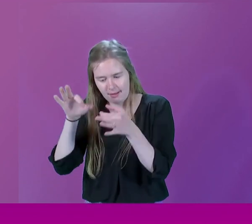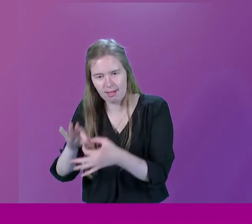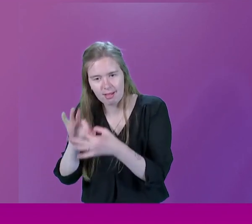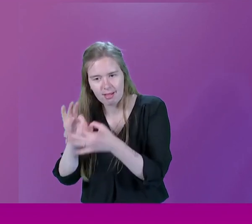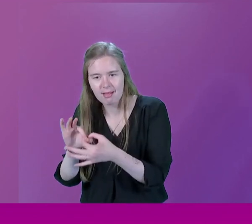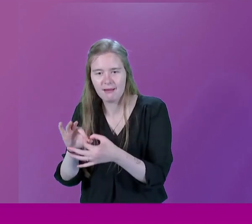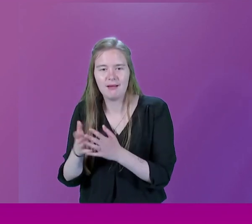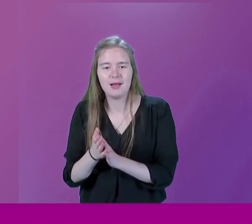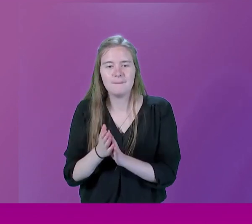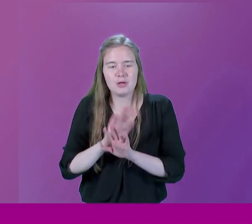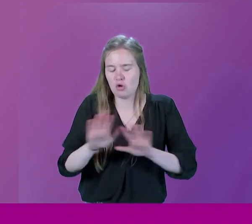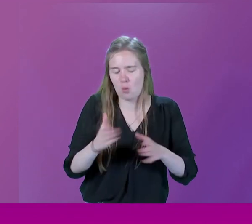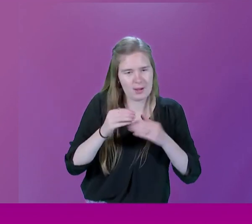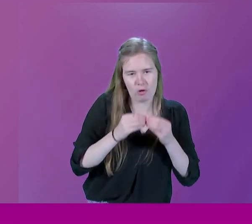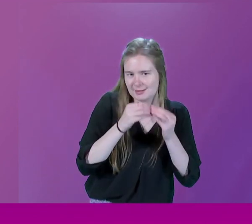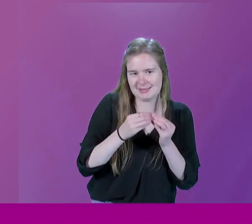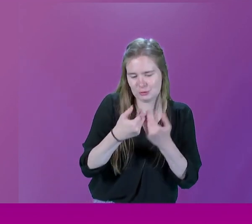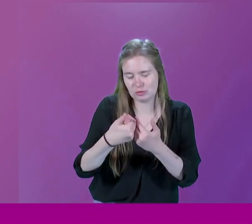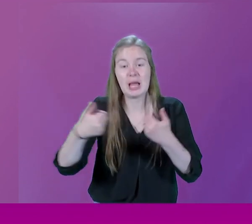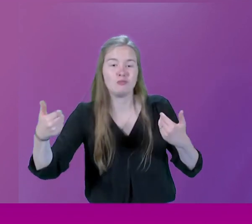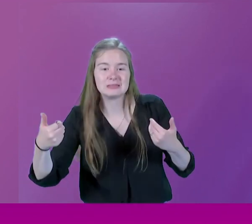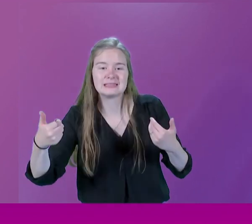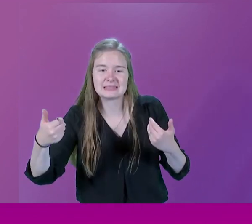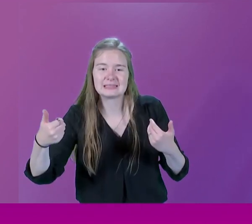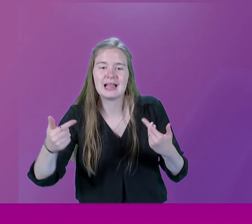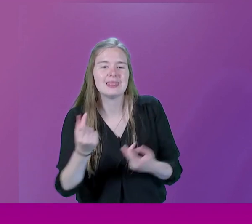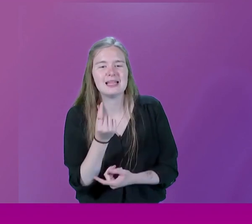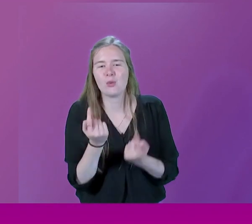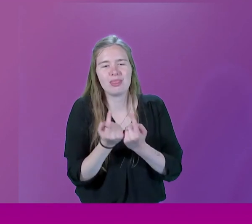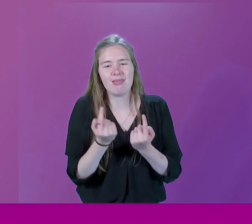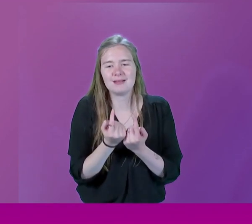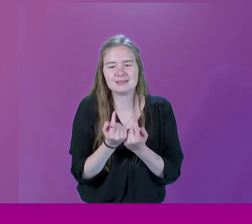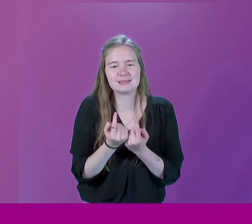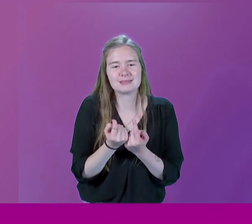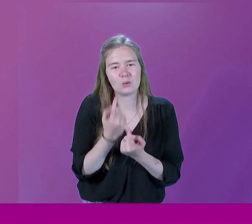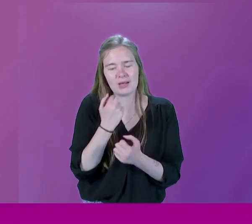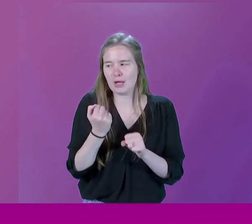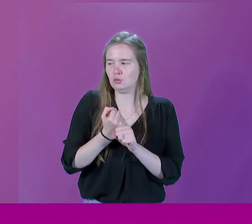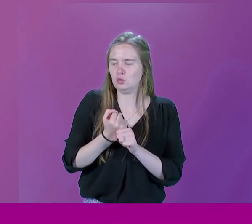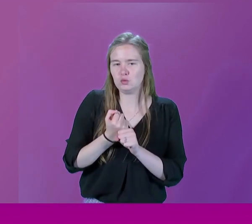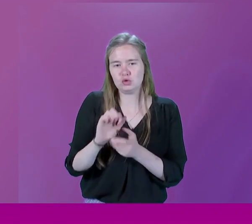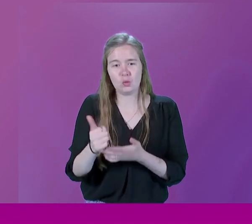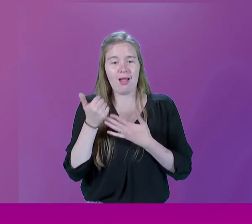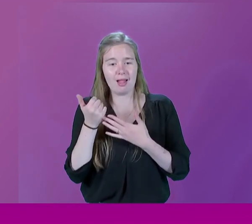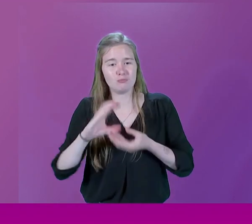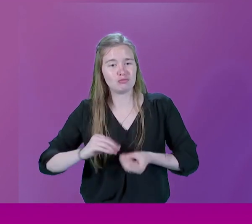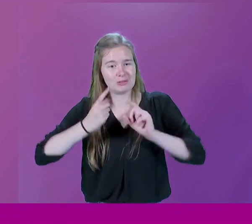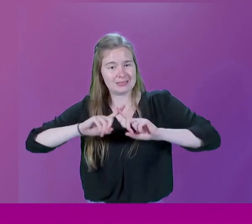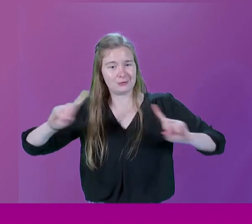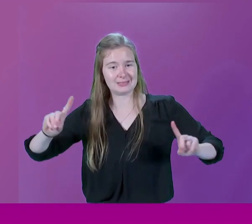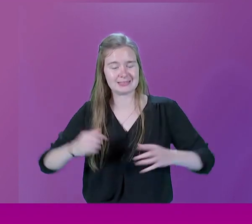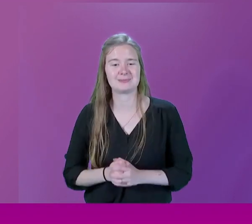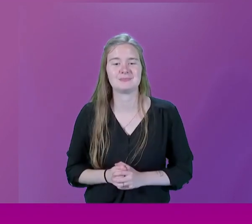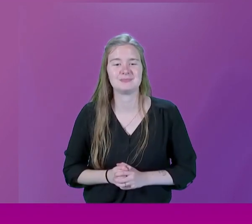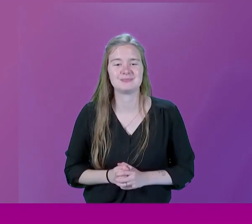doing, not also whilst I'm practicing. So it's just teeny little things like that I think would help make a difference. I